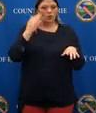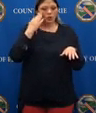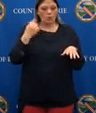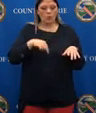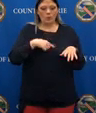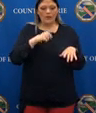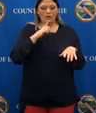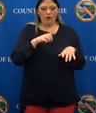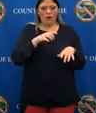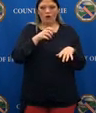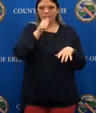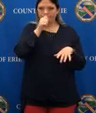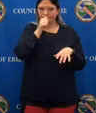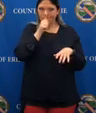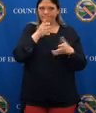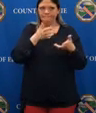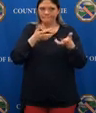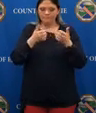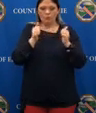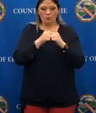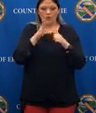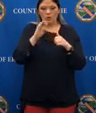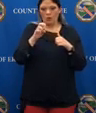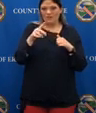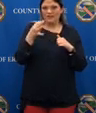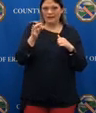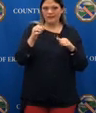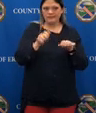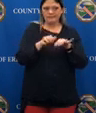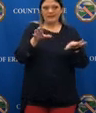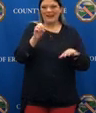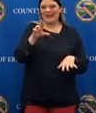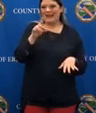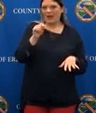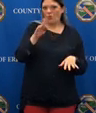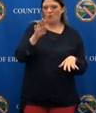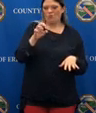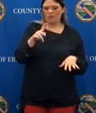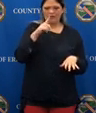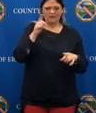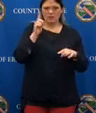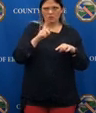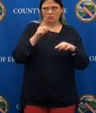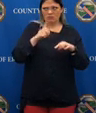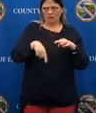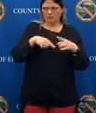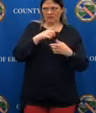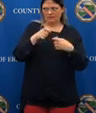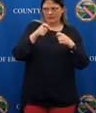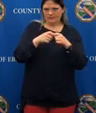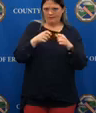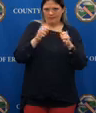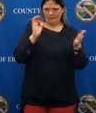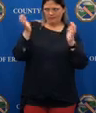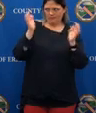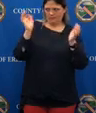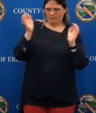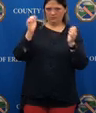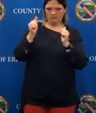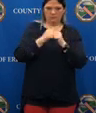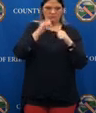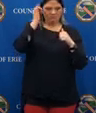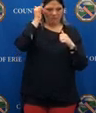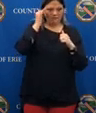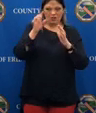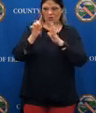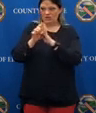dealing with a COVID-19 outbreak here. I don't know if you can do an apples-to-apples comparison between Buffalo and downstate, or